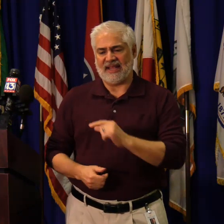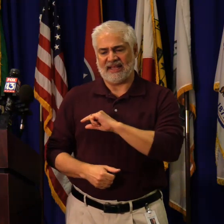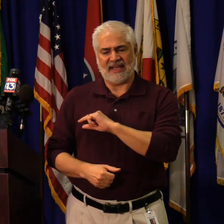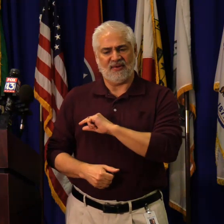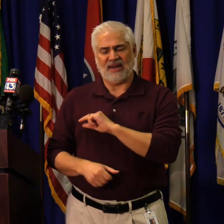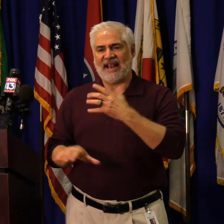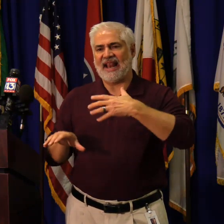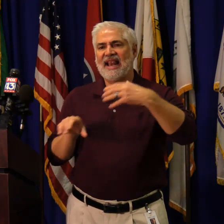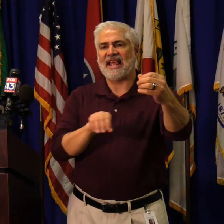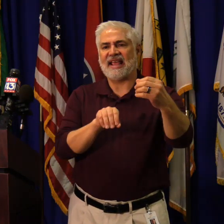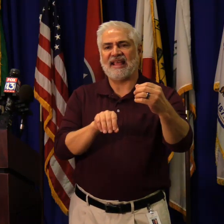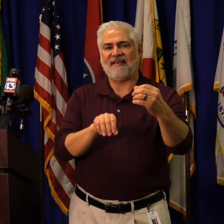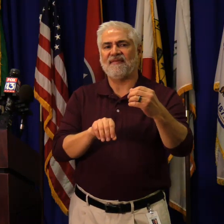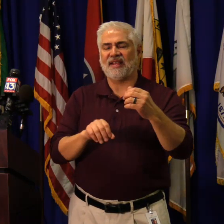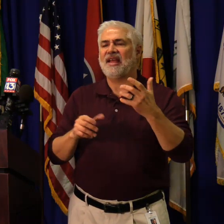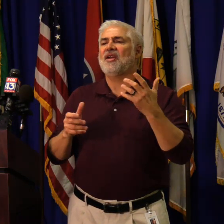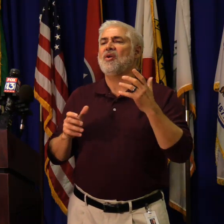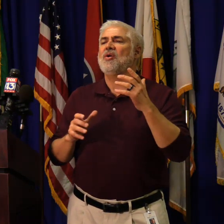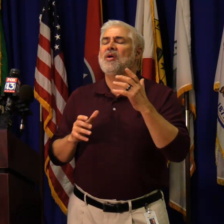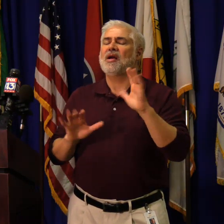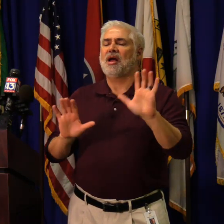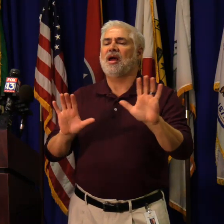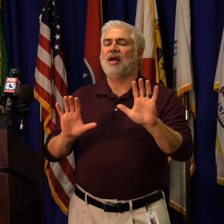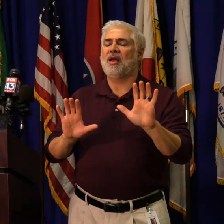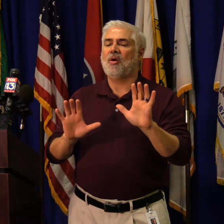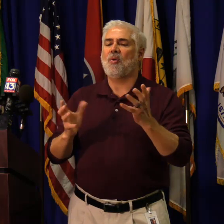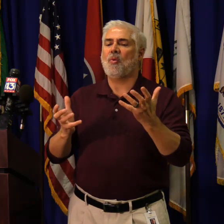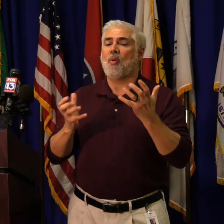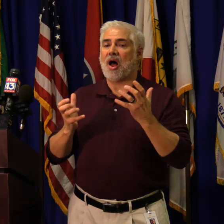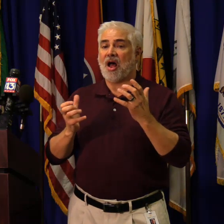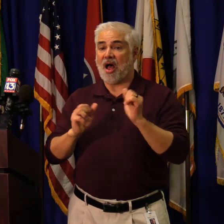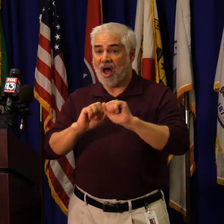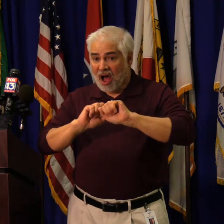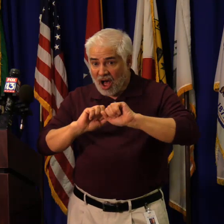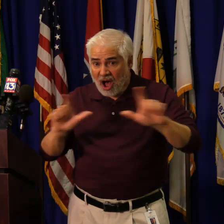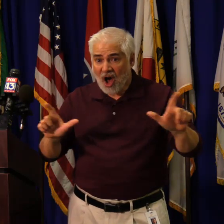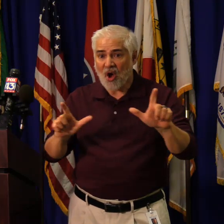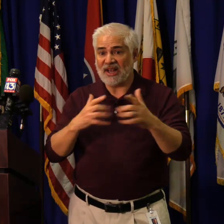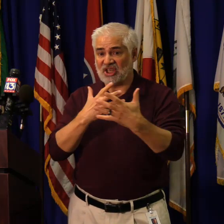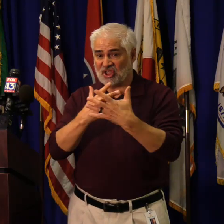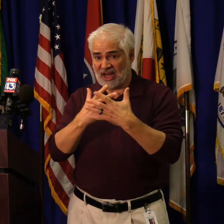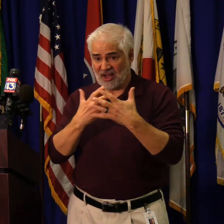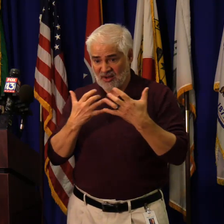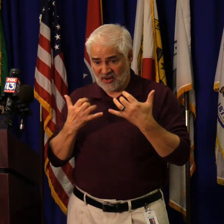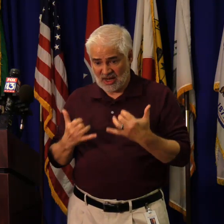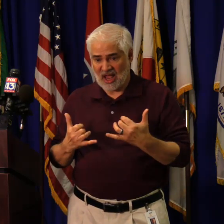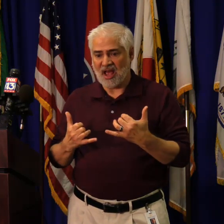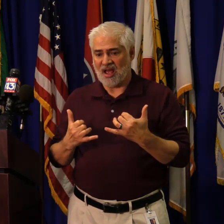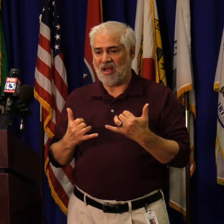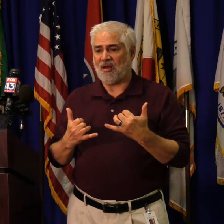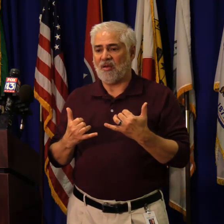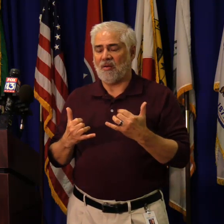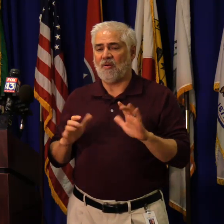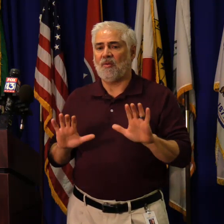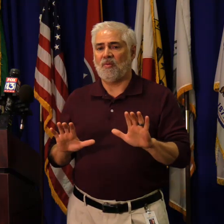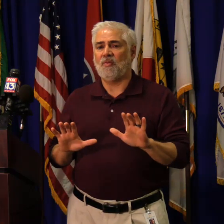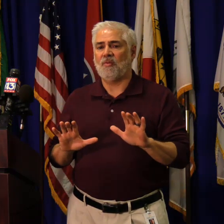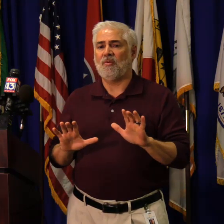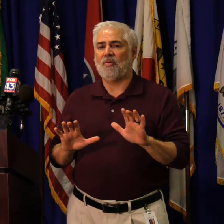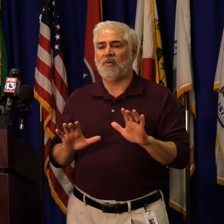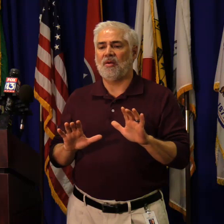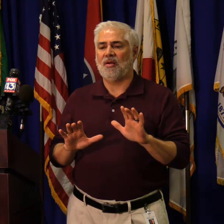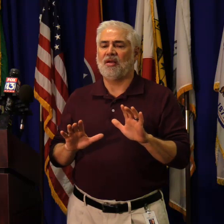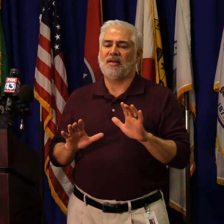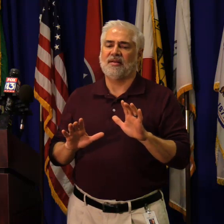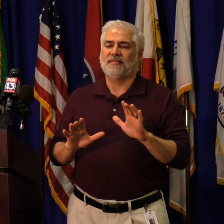and leave. What we're doing is looking at everybody that's in the jail, and the first kind of, to